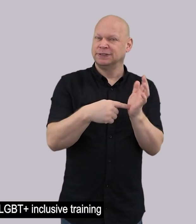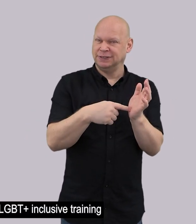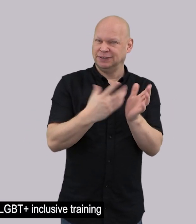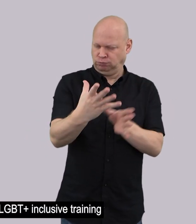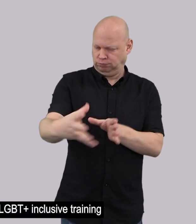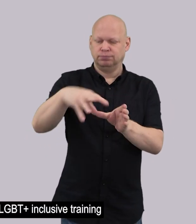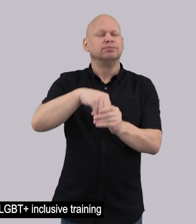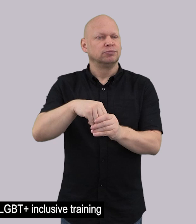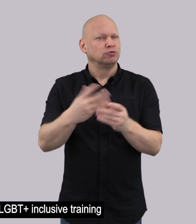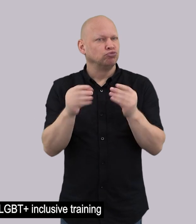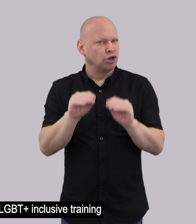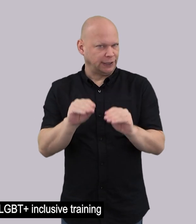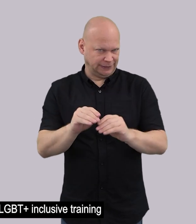LGBT+ inclusive training.